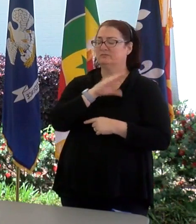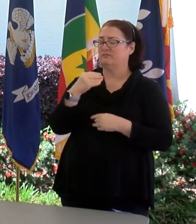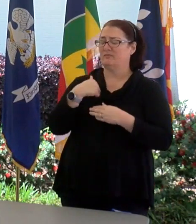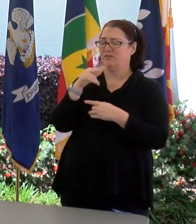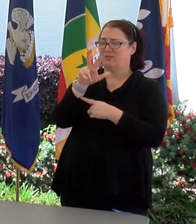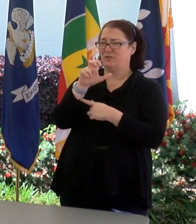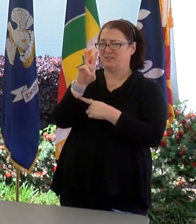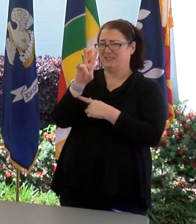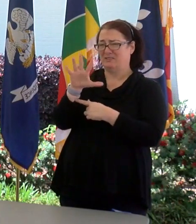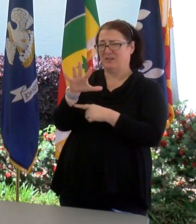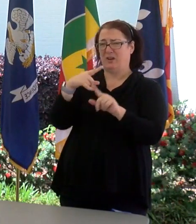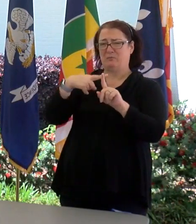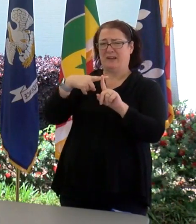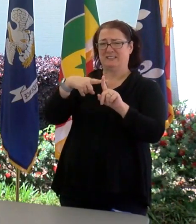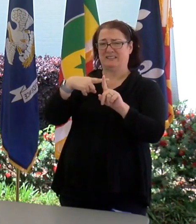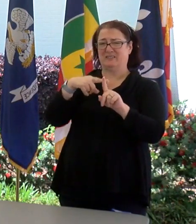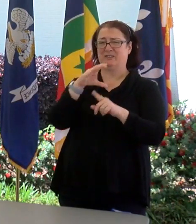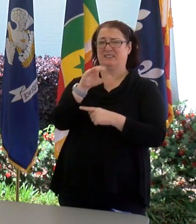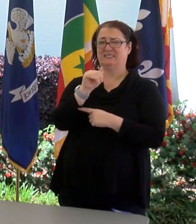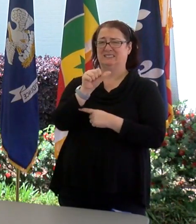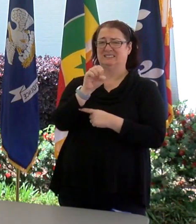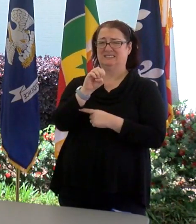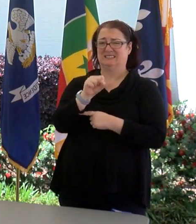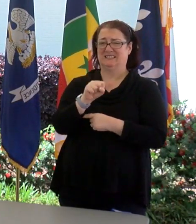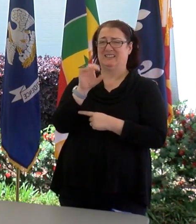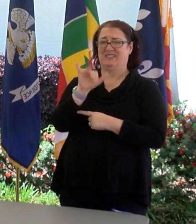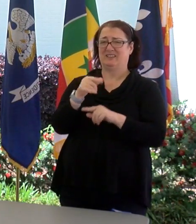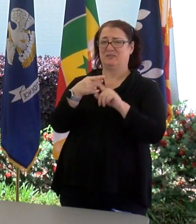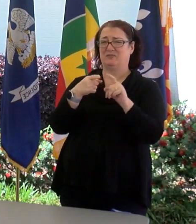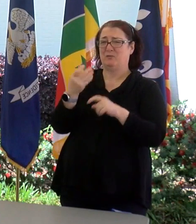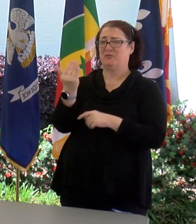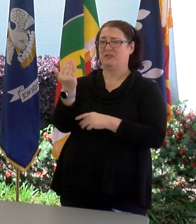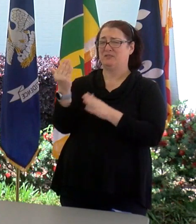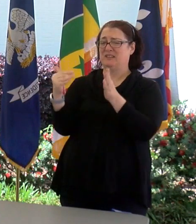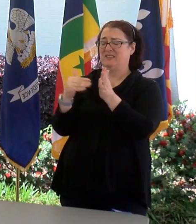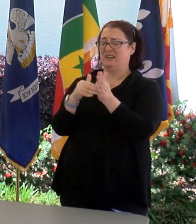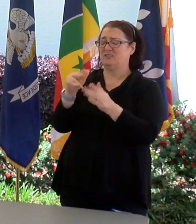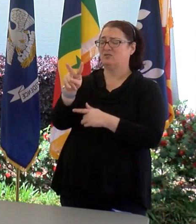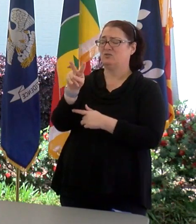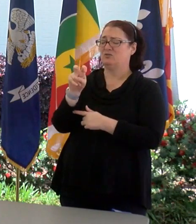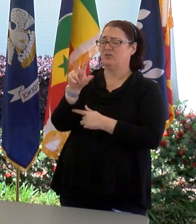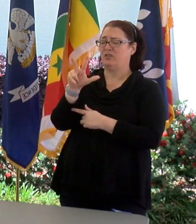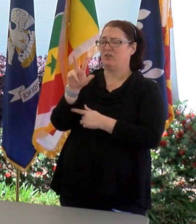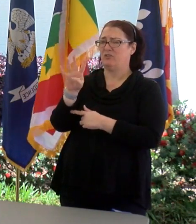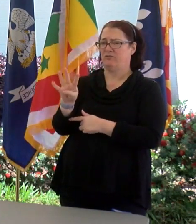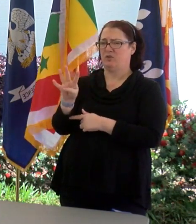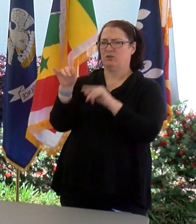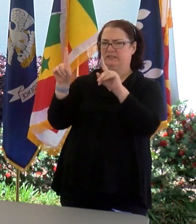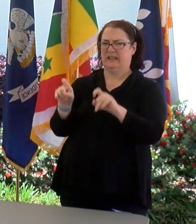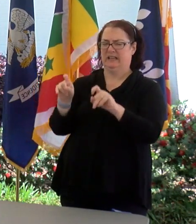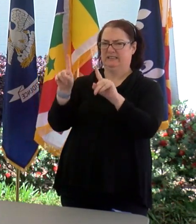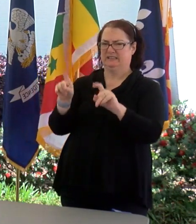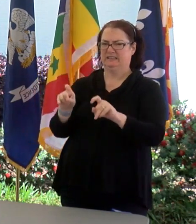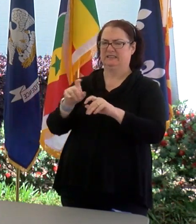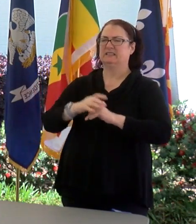cases of COVID-19 on a base of 15,234 tests.